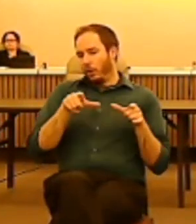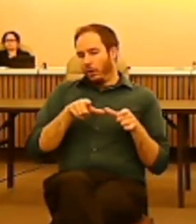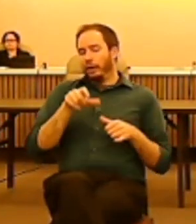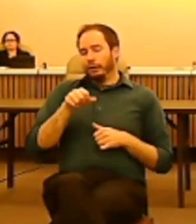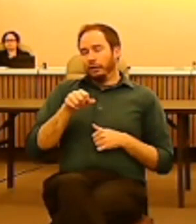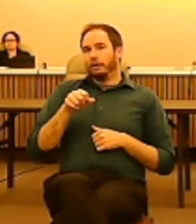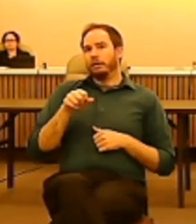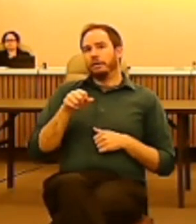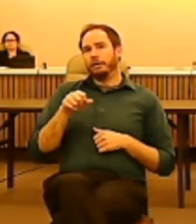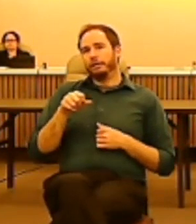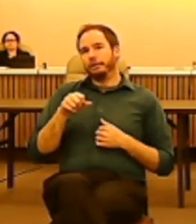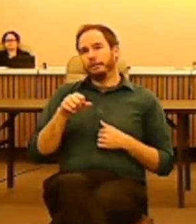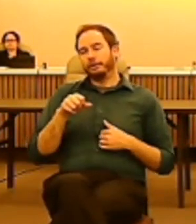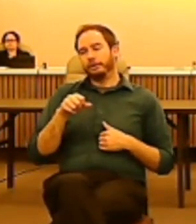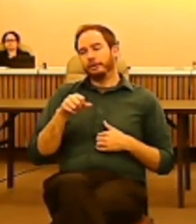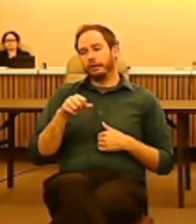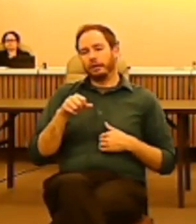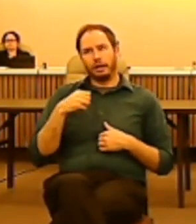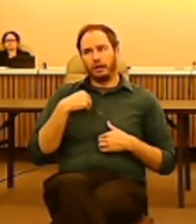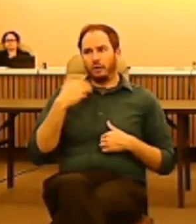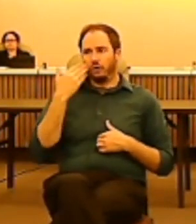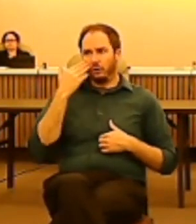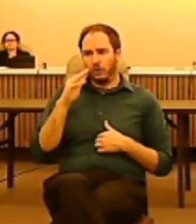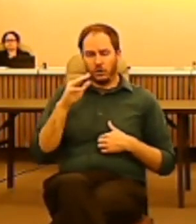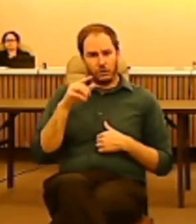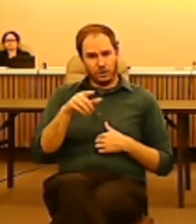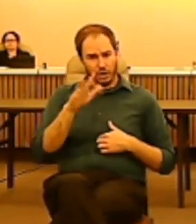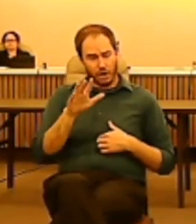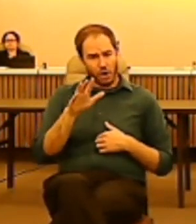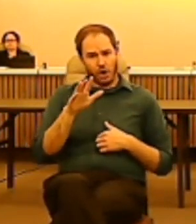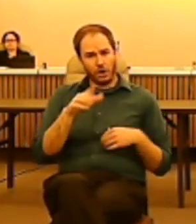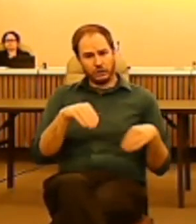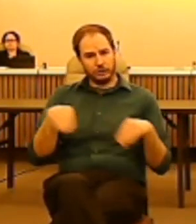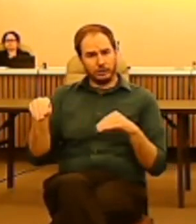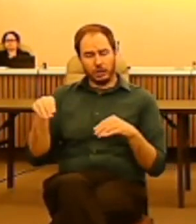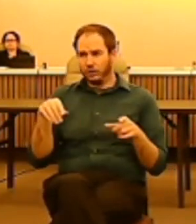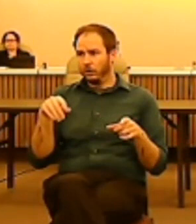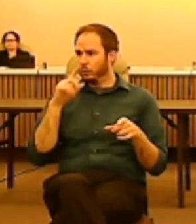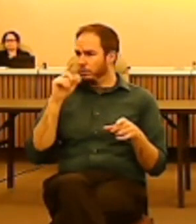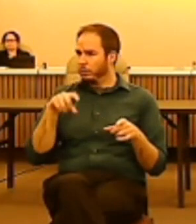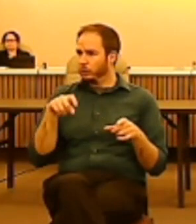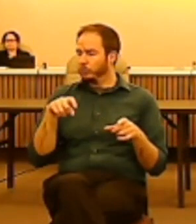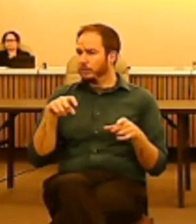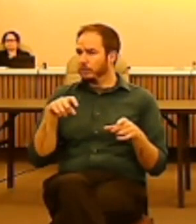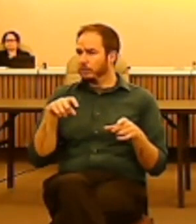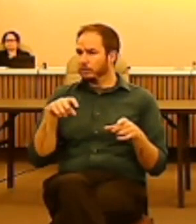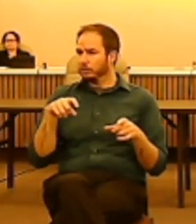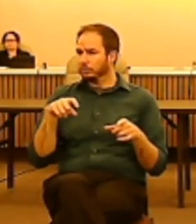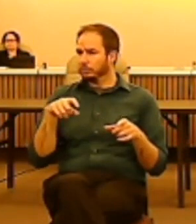is, in fact, I don't know has that been turned over yet? Do we know that was supposed to be